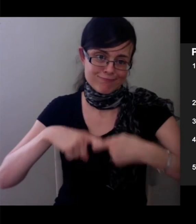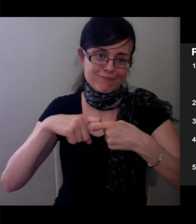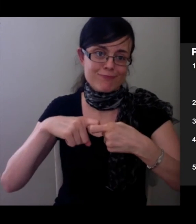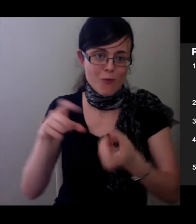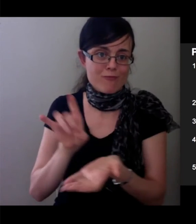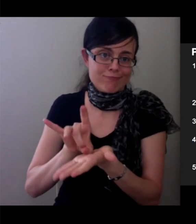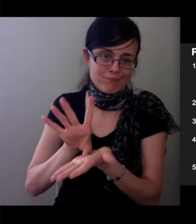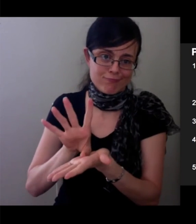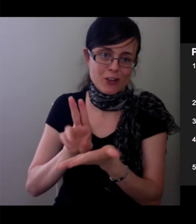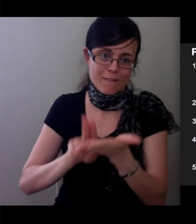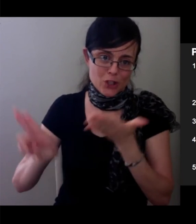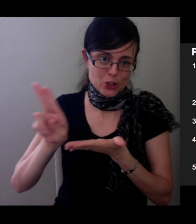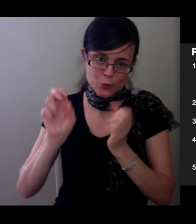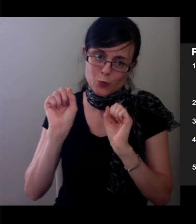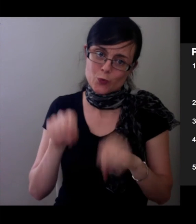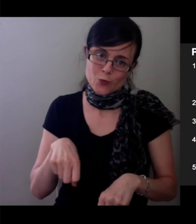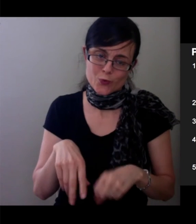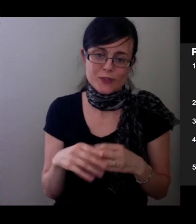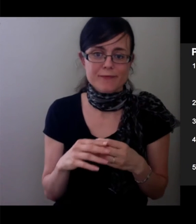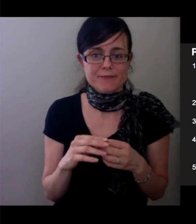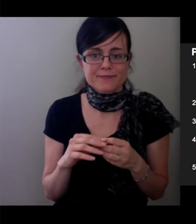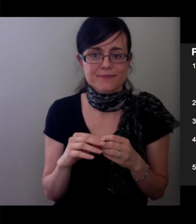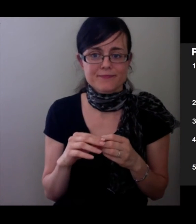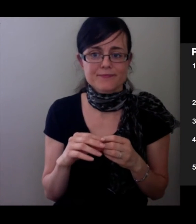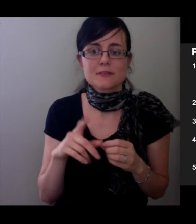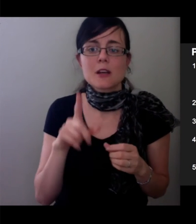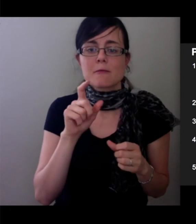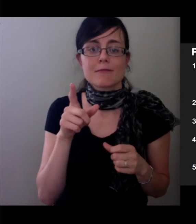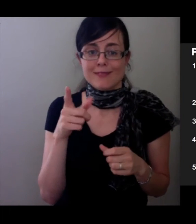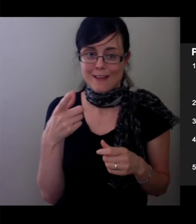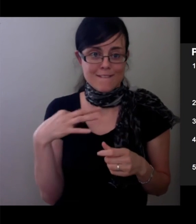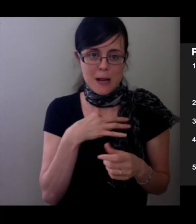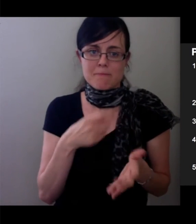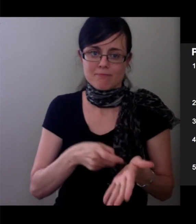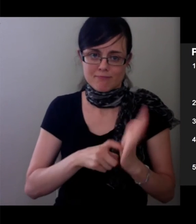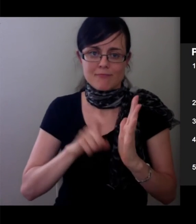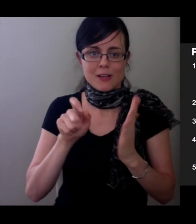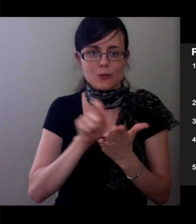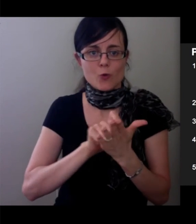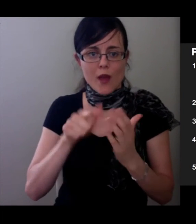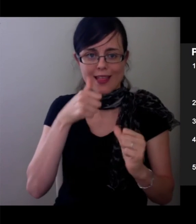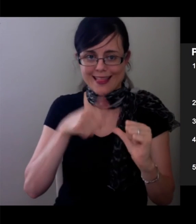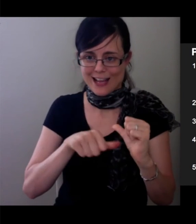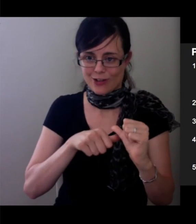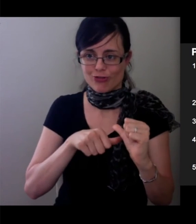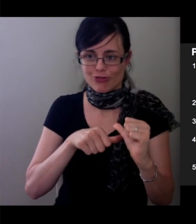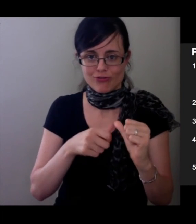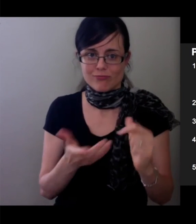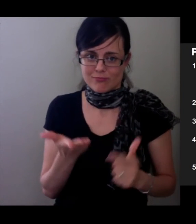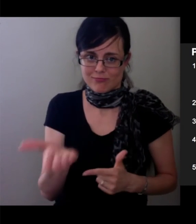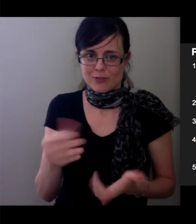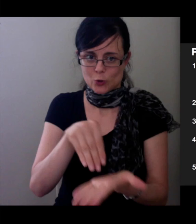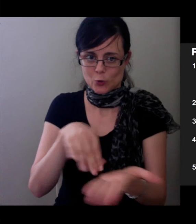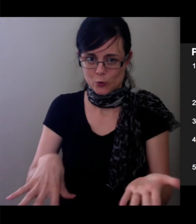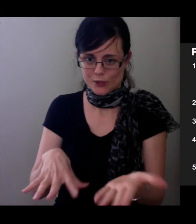is. There can also be a recommendation to the university that the student be suspended or expelled.